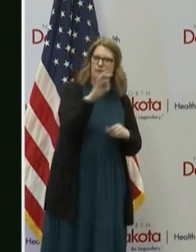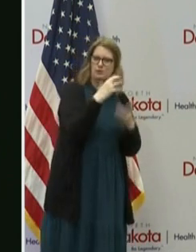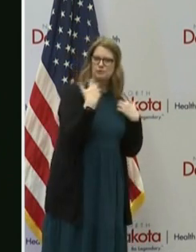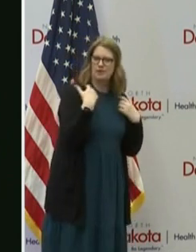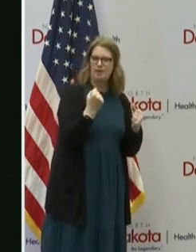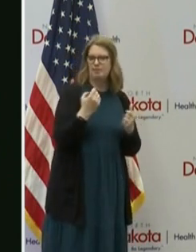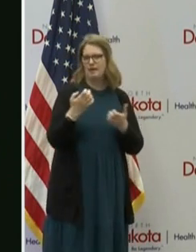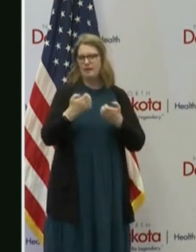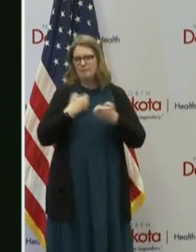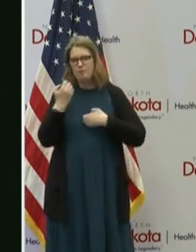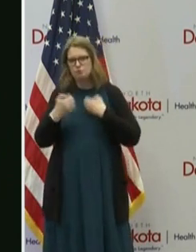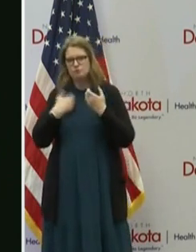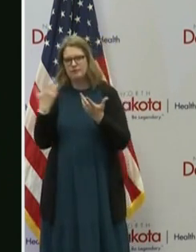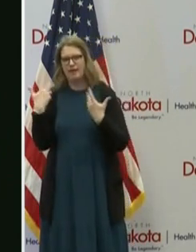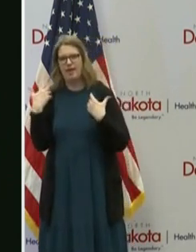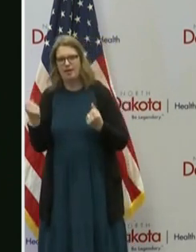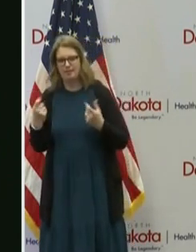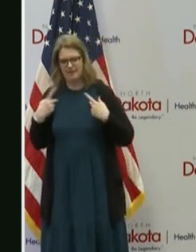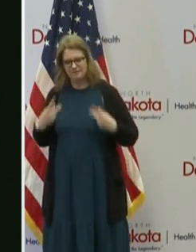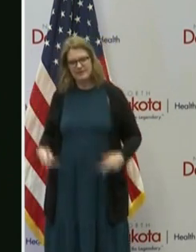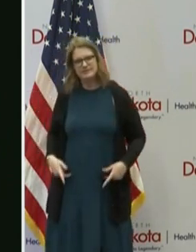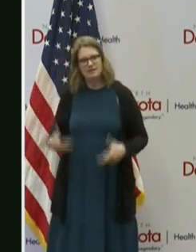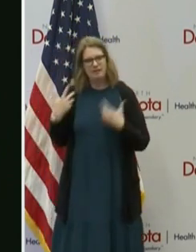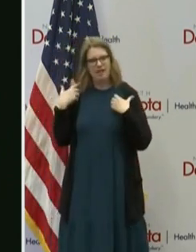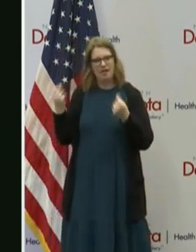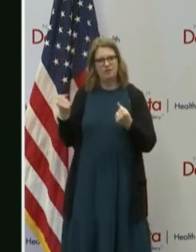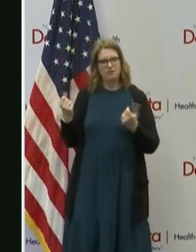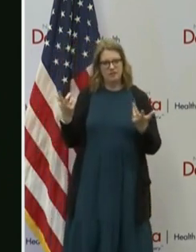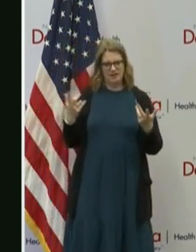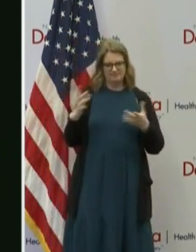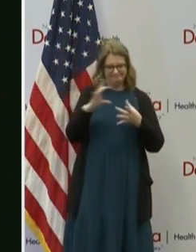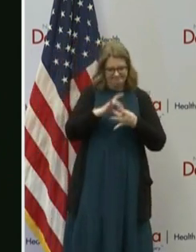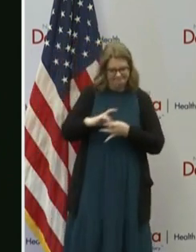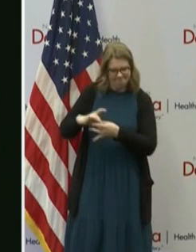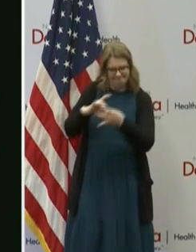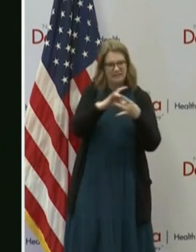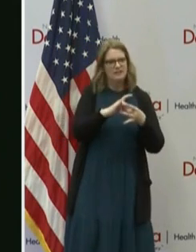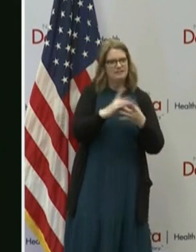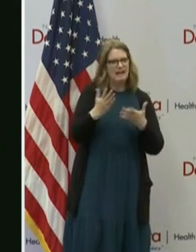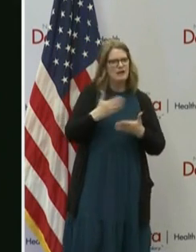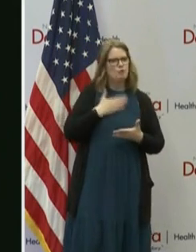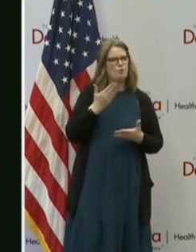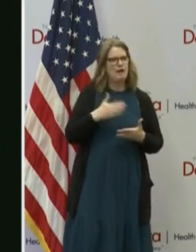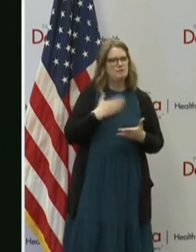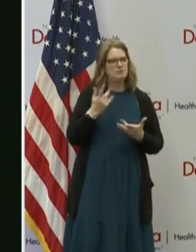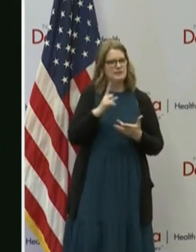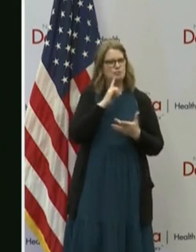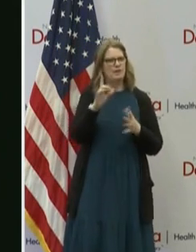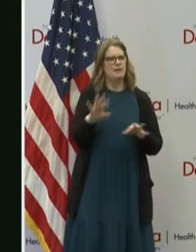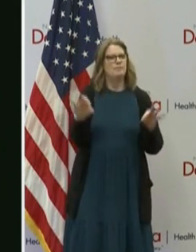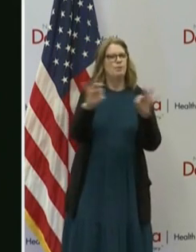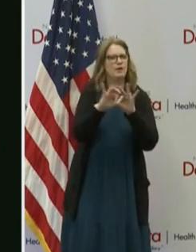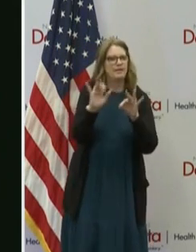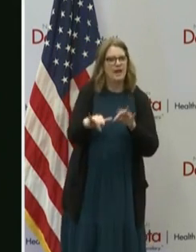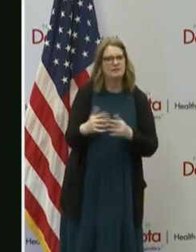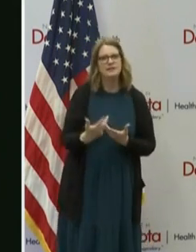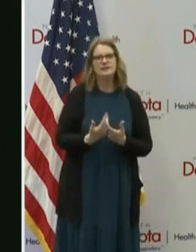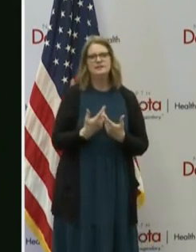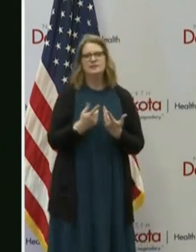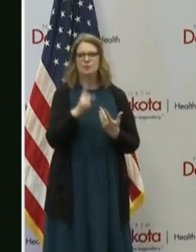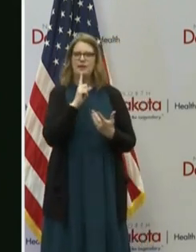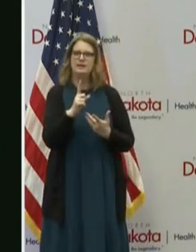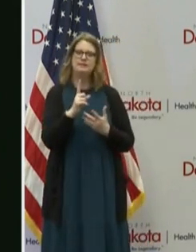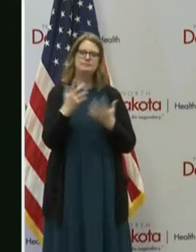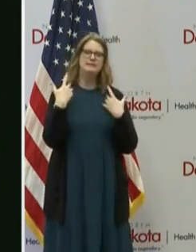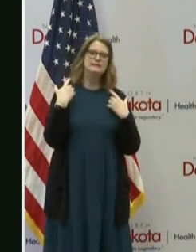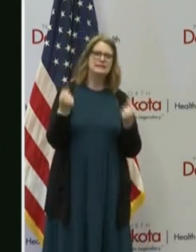and emotional health and physical health, and gratitude is one of those drivers, and you can control it. So get out there, be grateful, be safe,